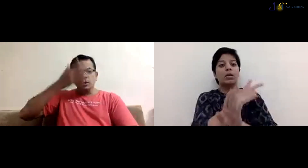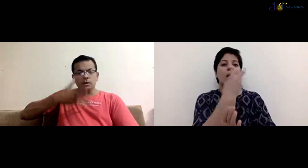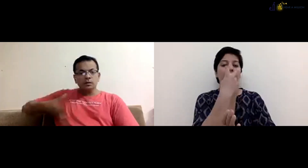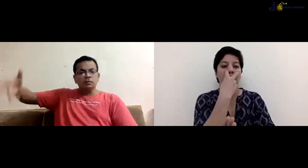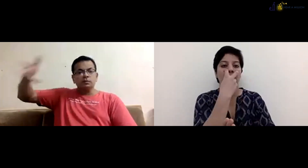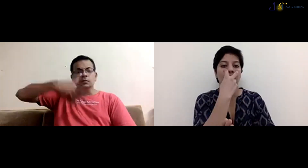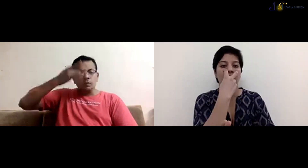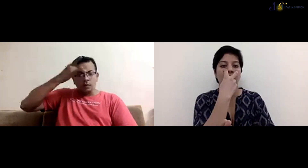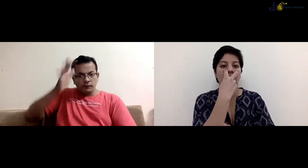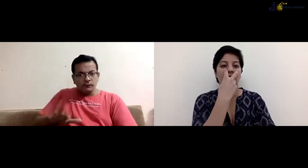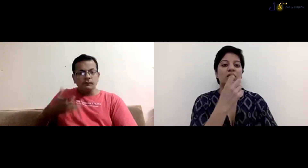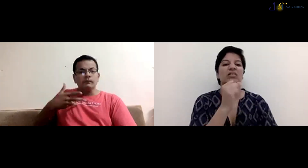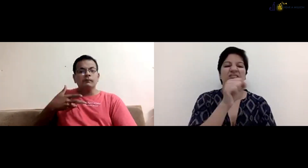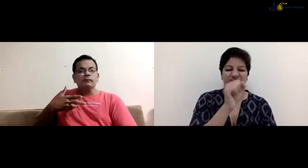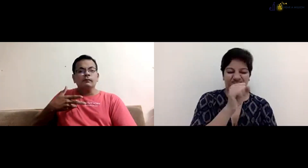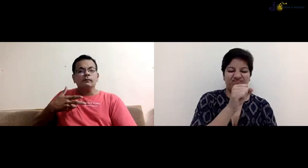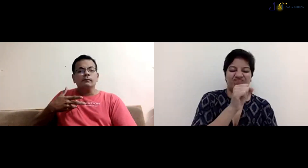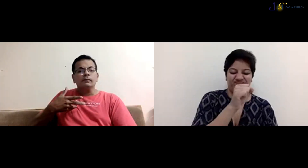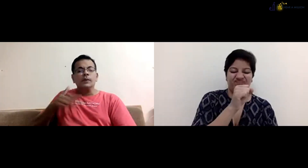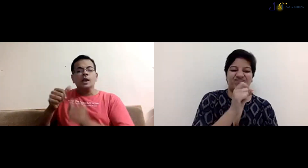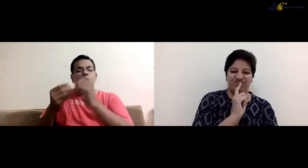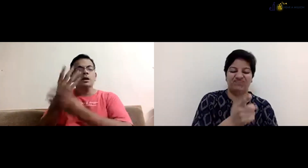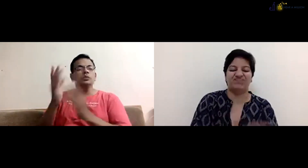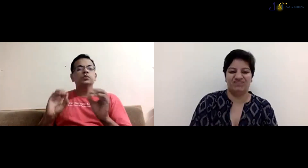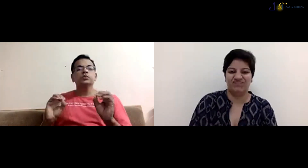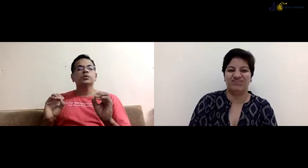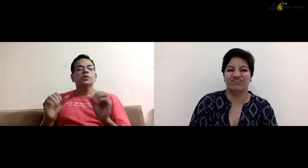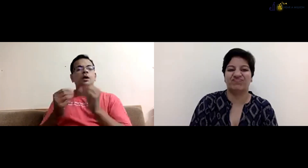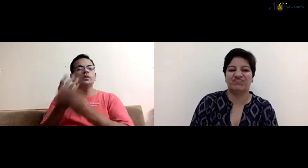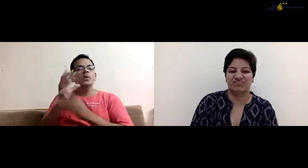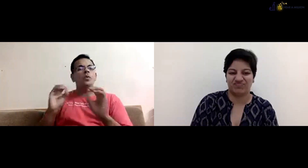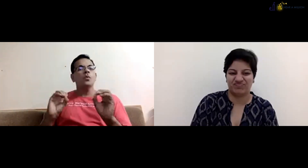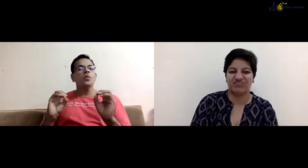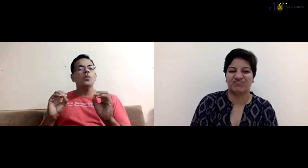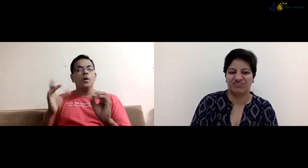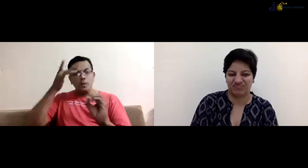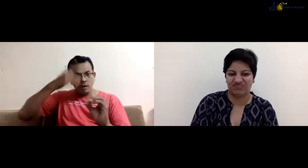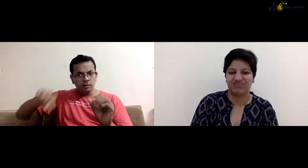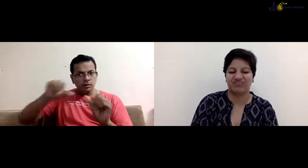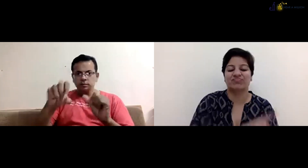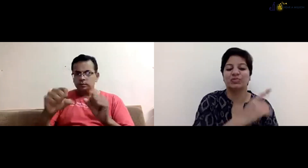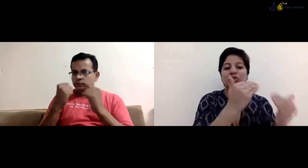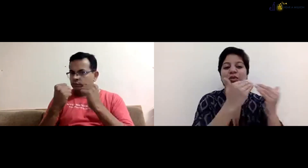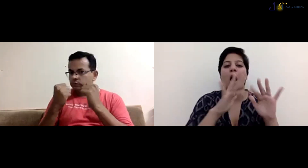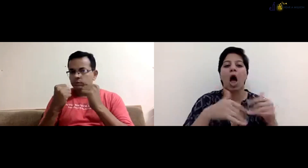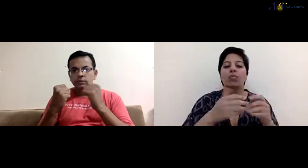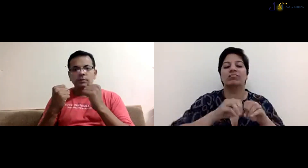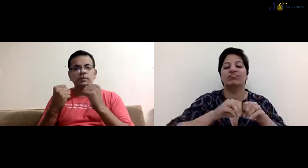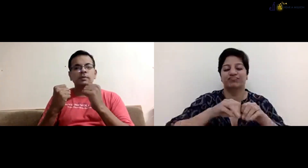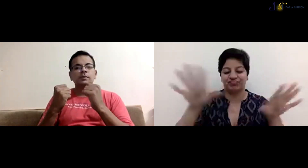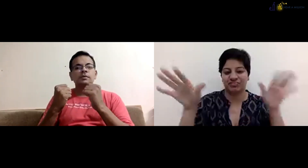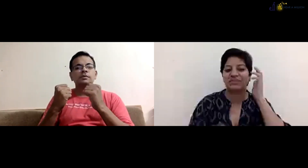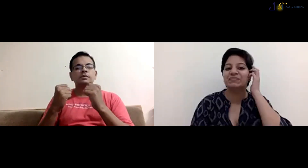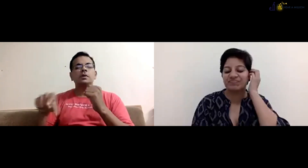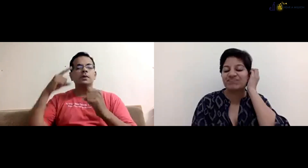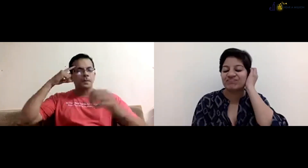the deafblind people, but they have the association, but we, the deaf person who have the other